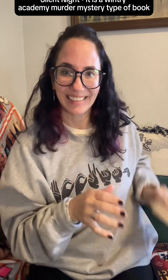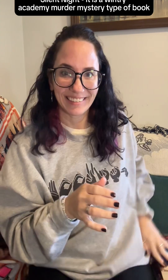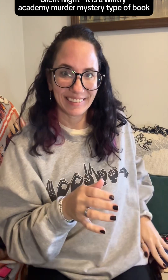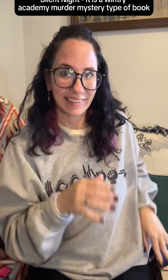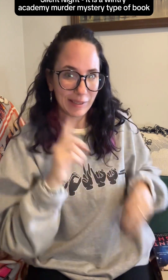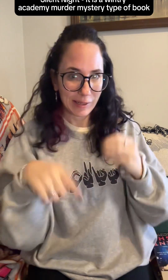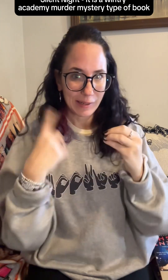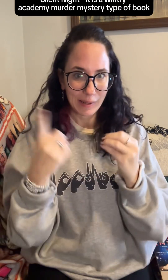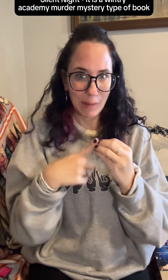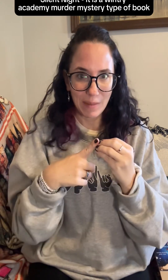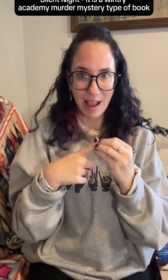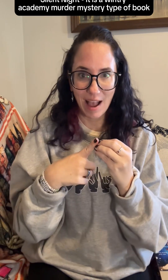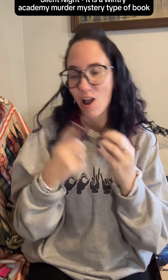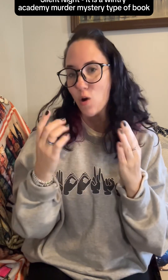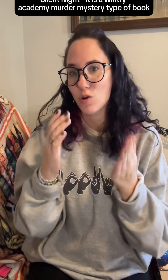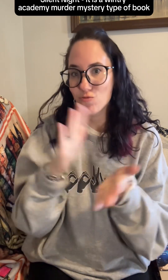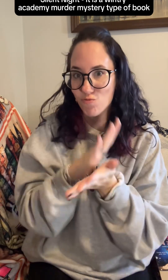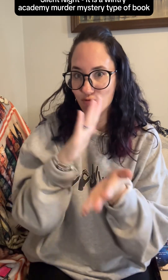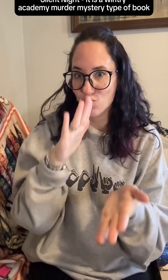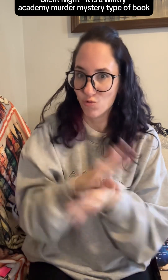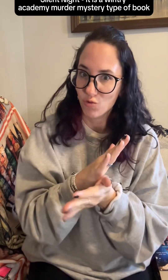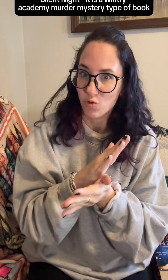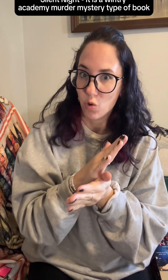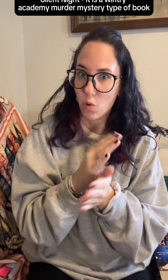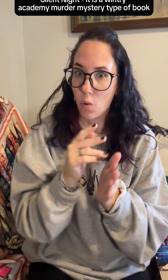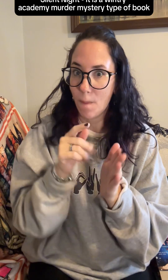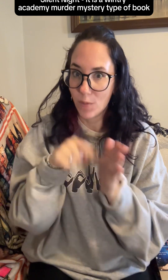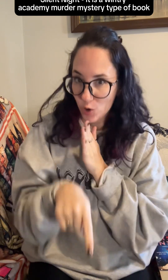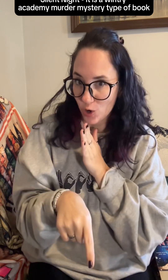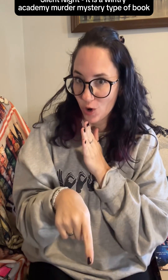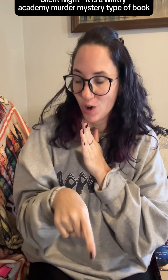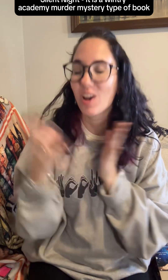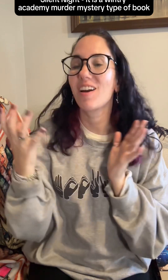a wintry academy murder mystery type of book.